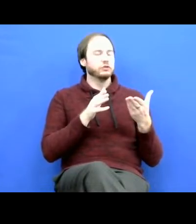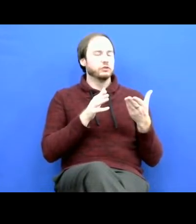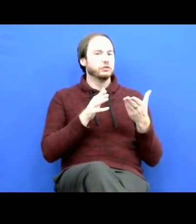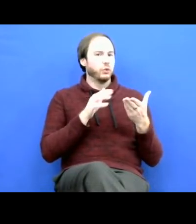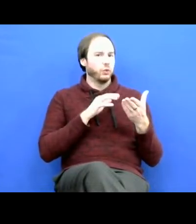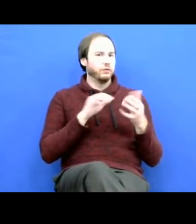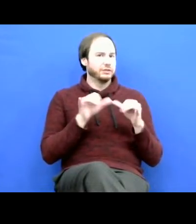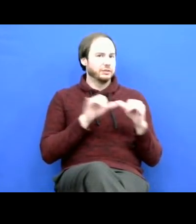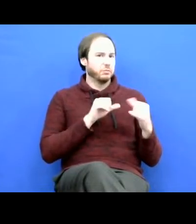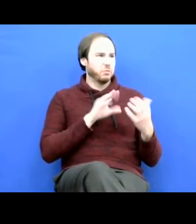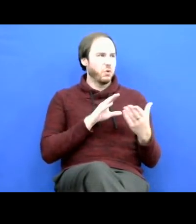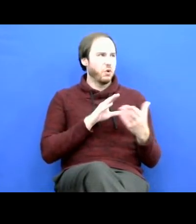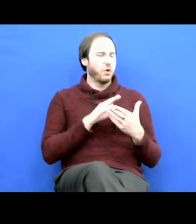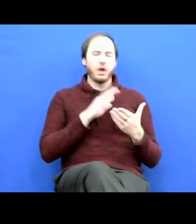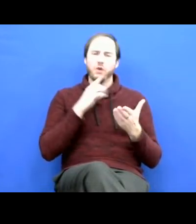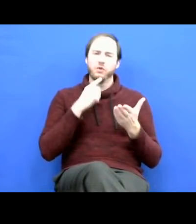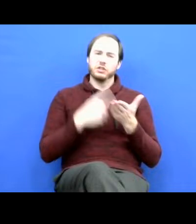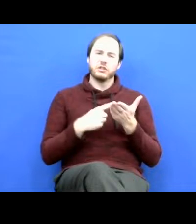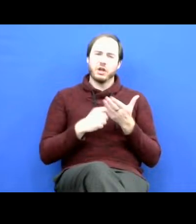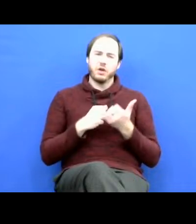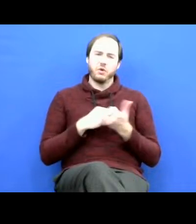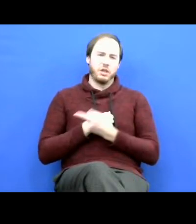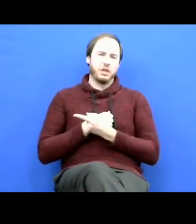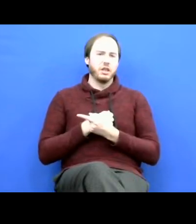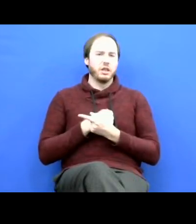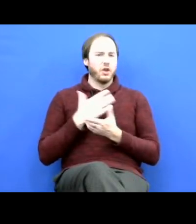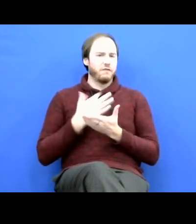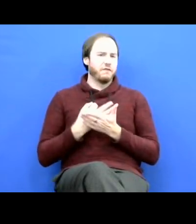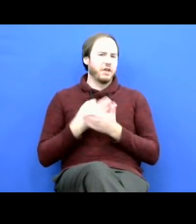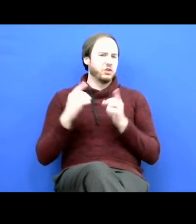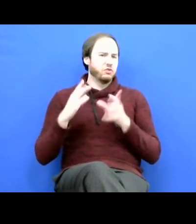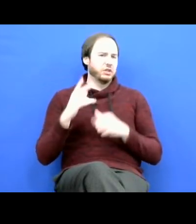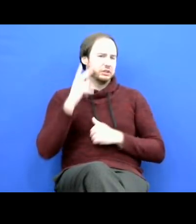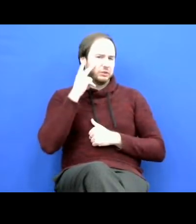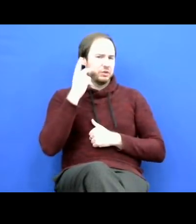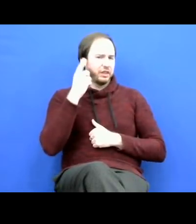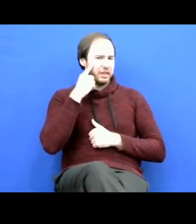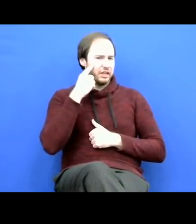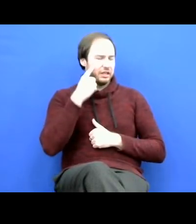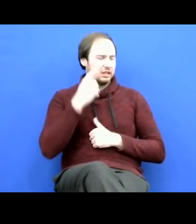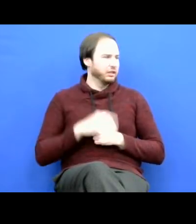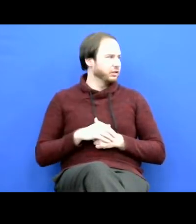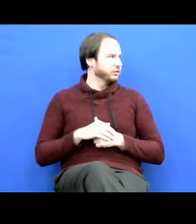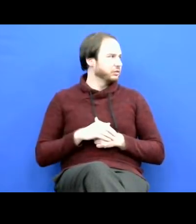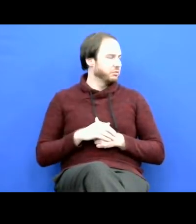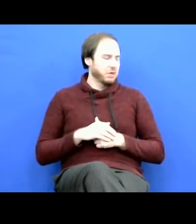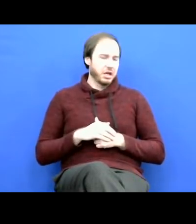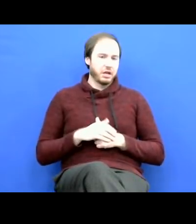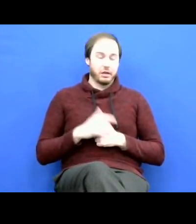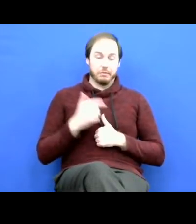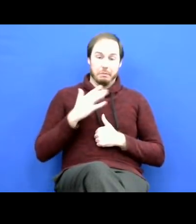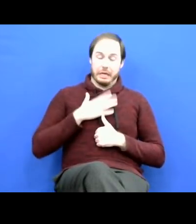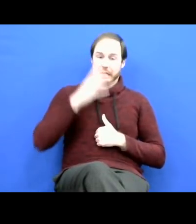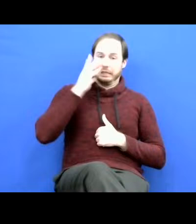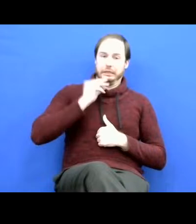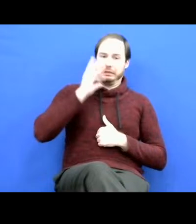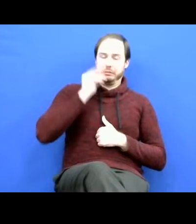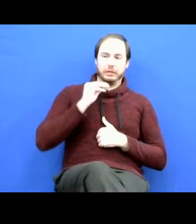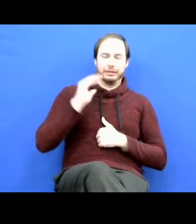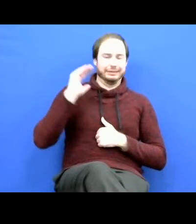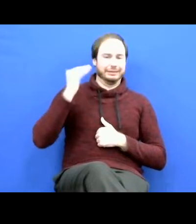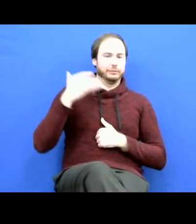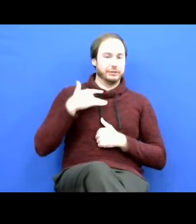just, well, I'll talk it over with the finance director, but like I said, based off my experience,